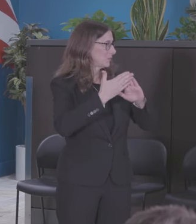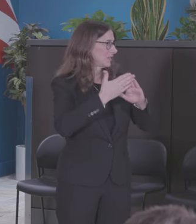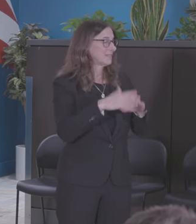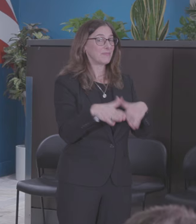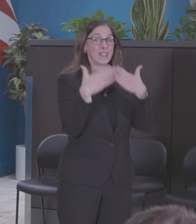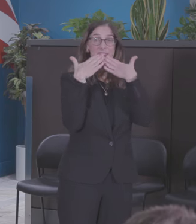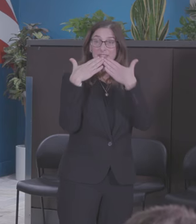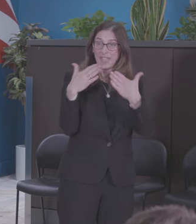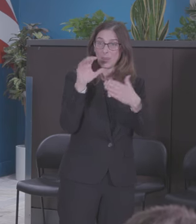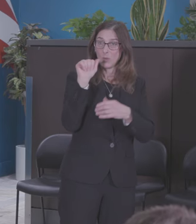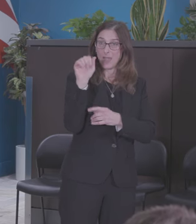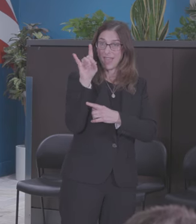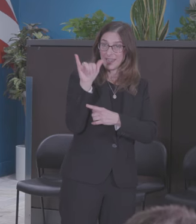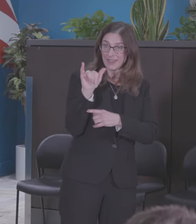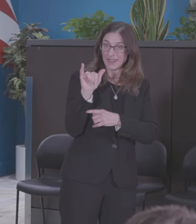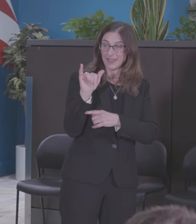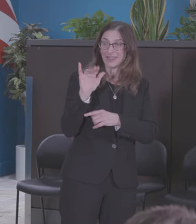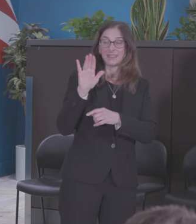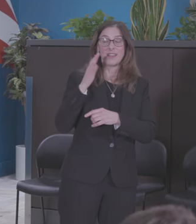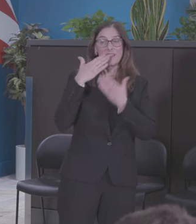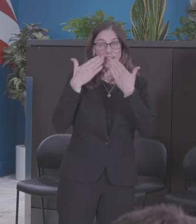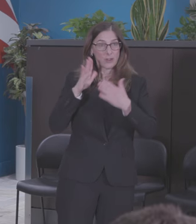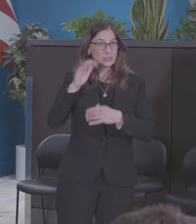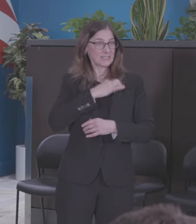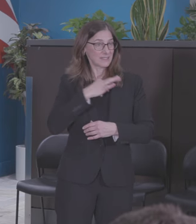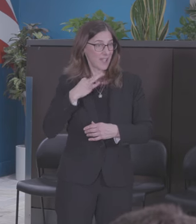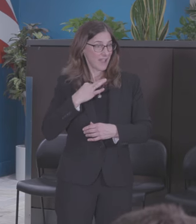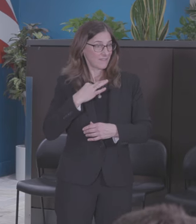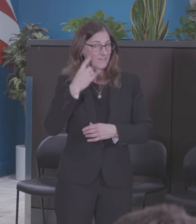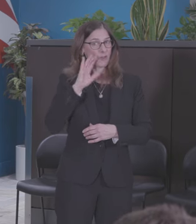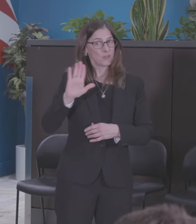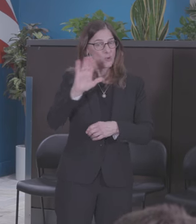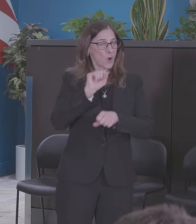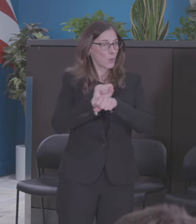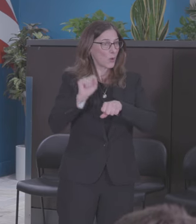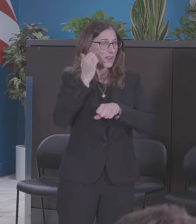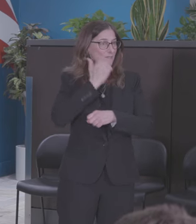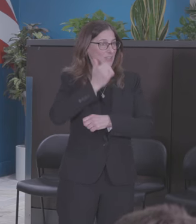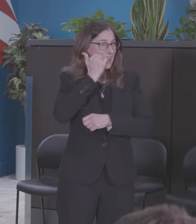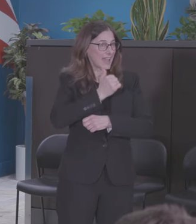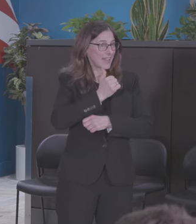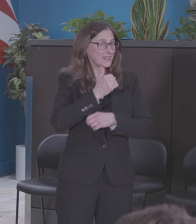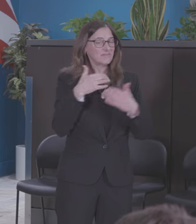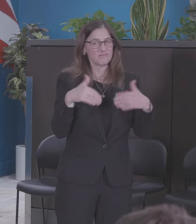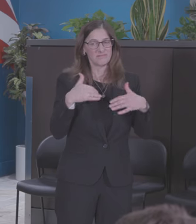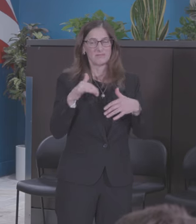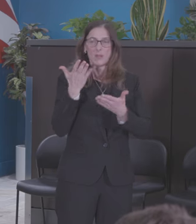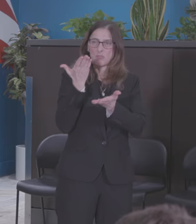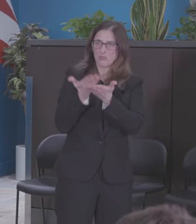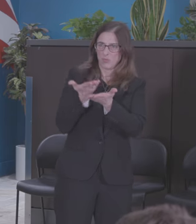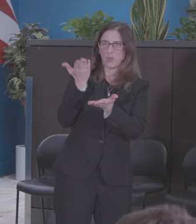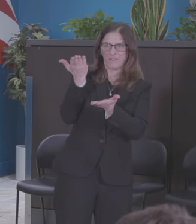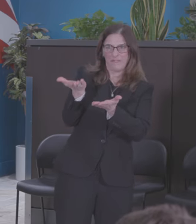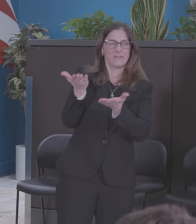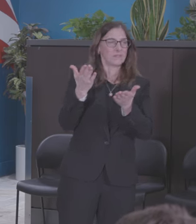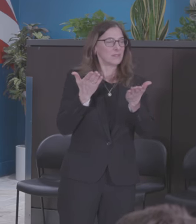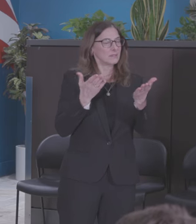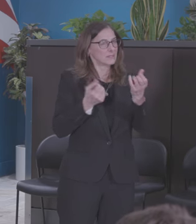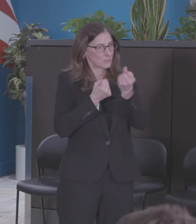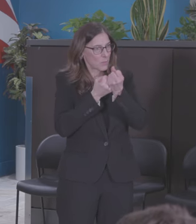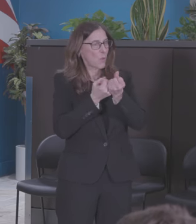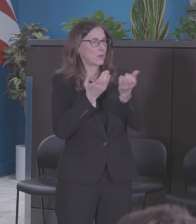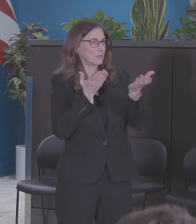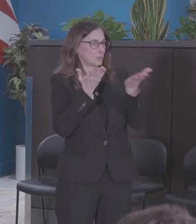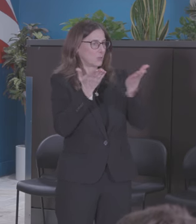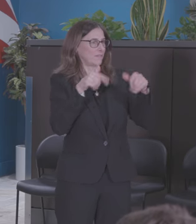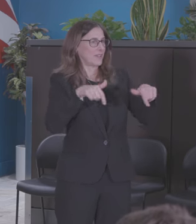staff for doing all what you do day in, day out. You are the epitome of what it means to support and serve our veteran community, and you set the